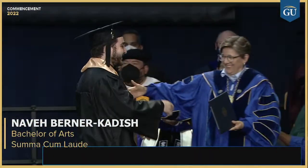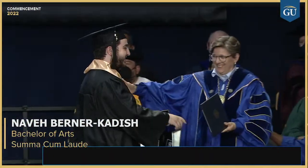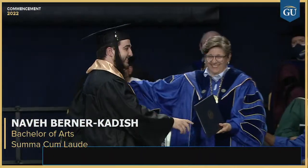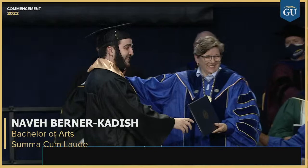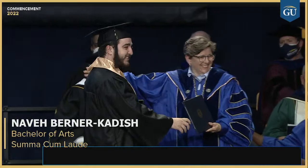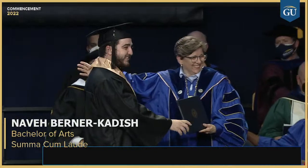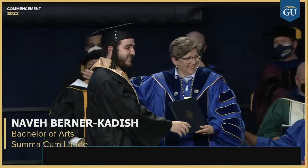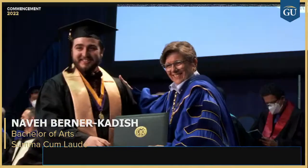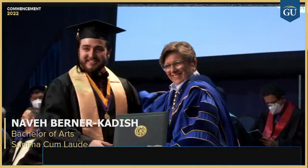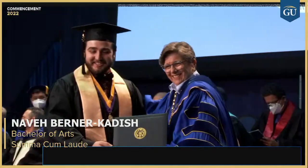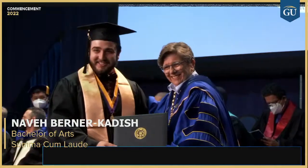Demi Bingington.